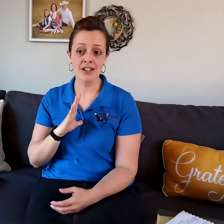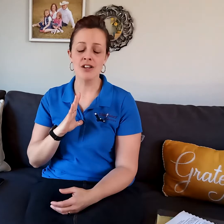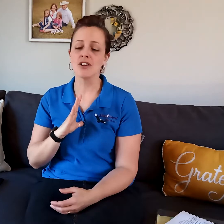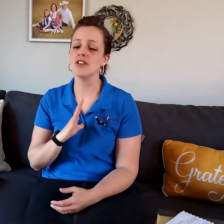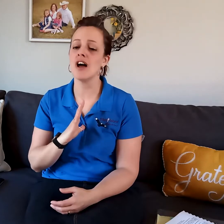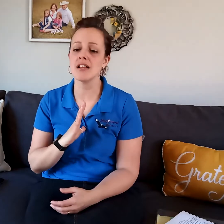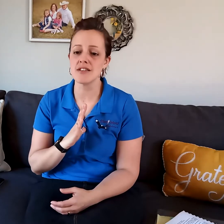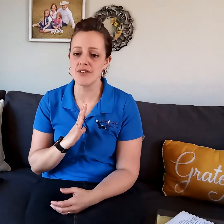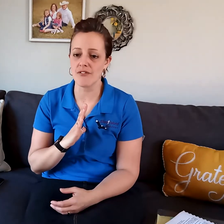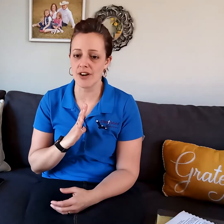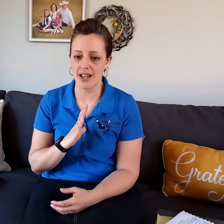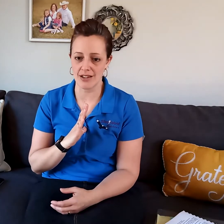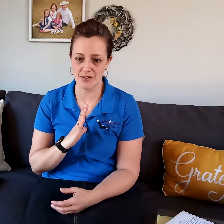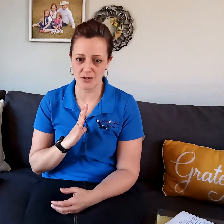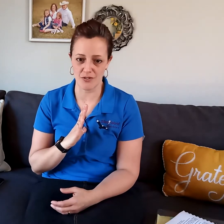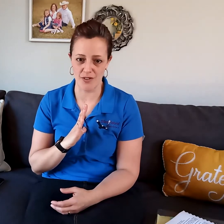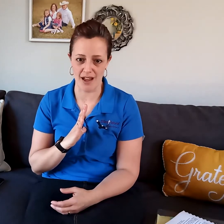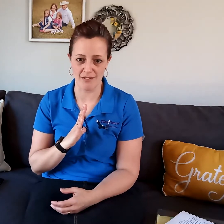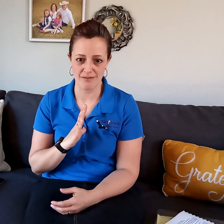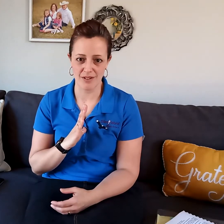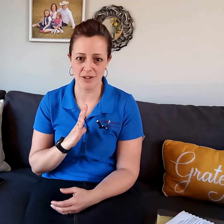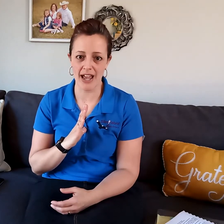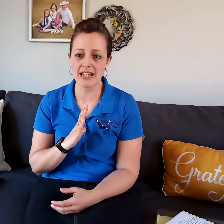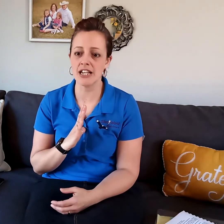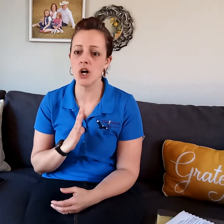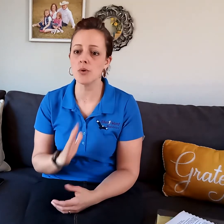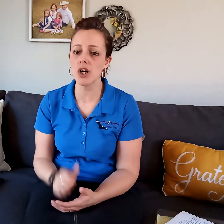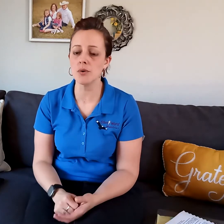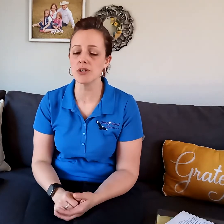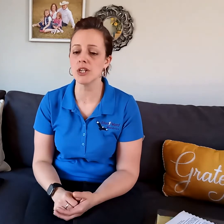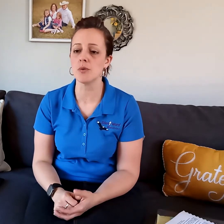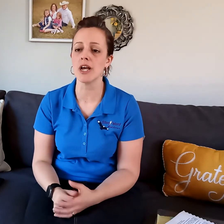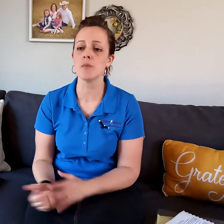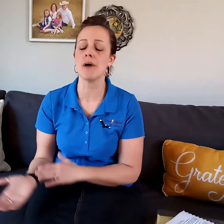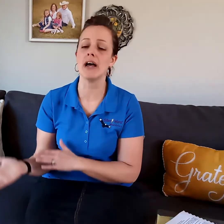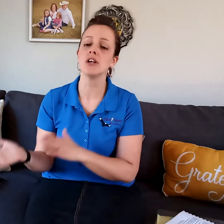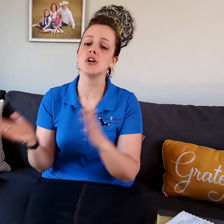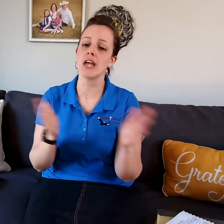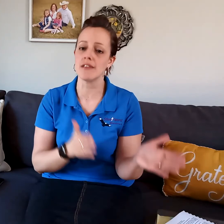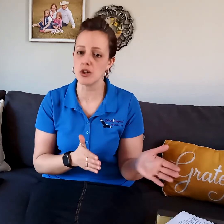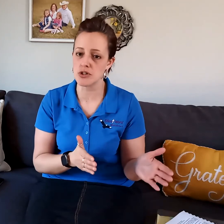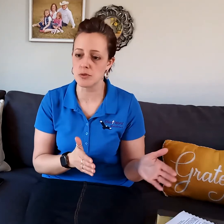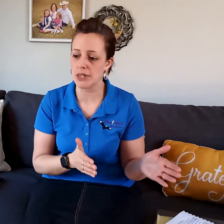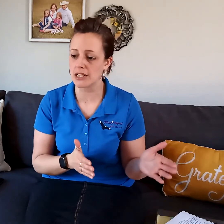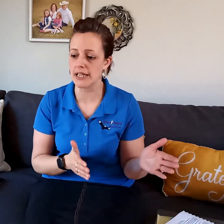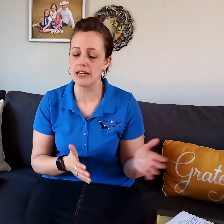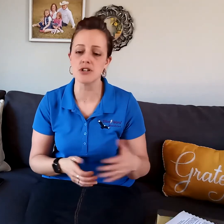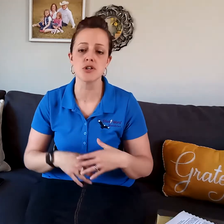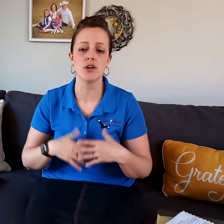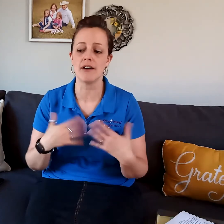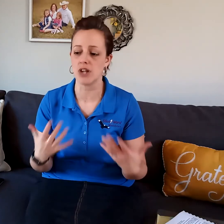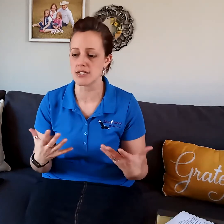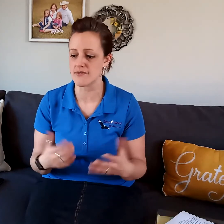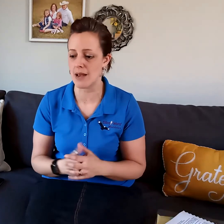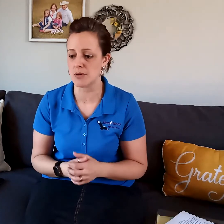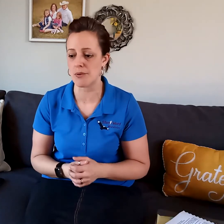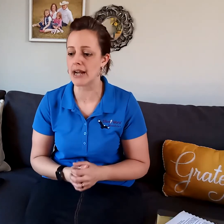There are lots of different answers for that, okay? And I know we're going really quick, but you'll get the YouTube link later, so you'll have lots of time to